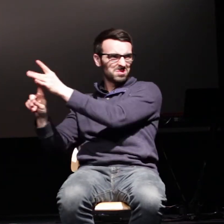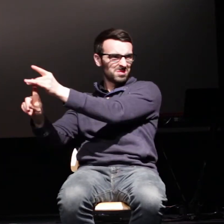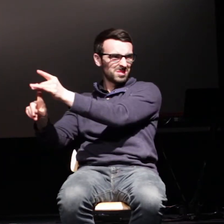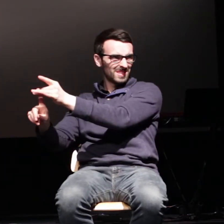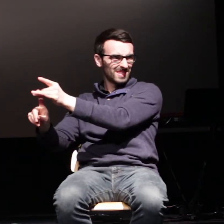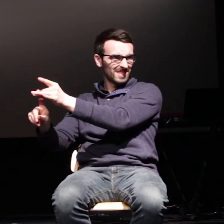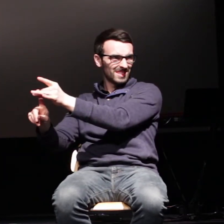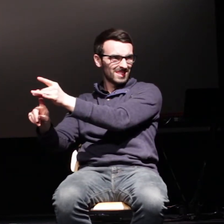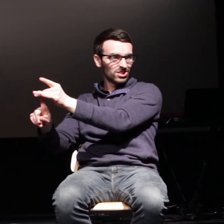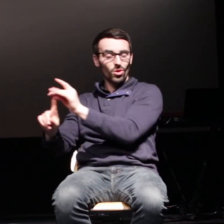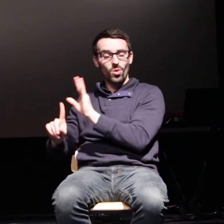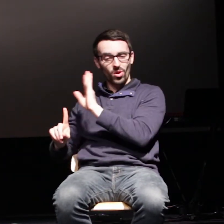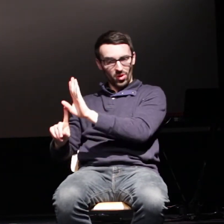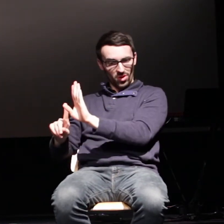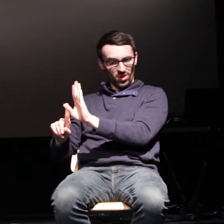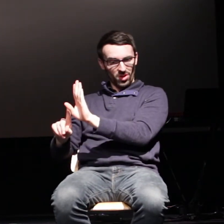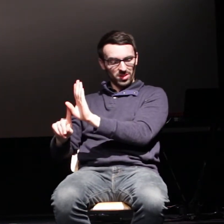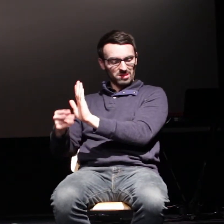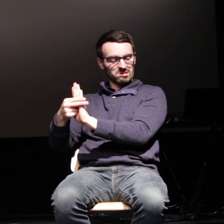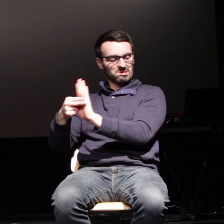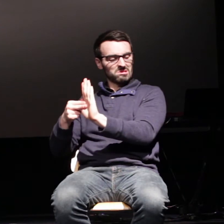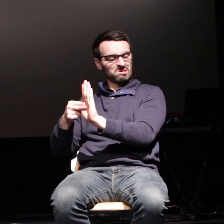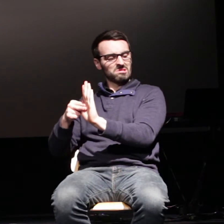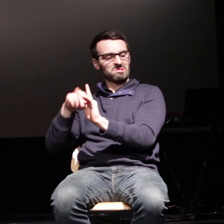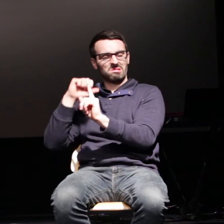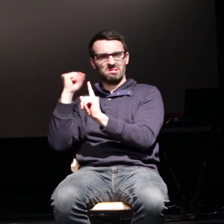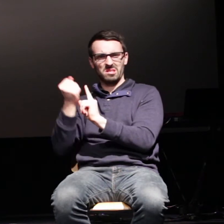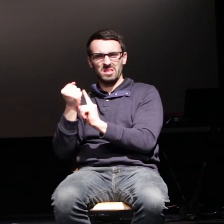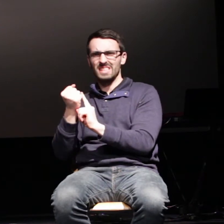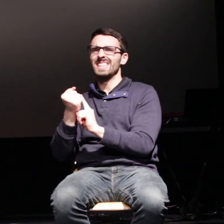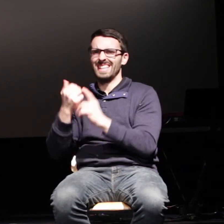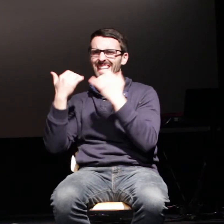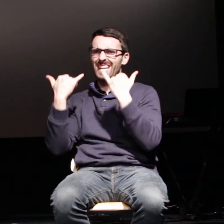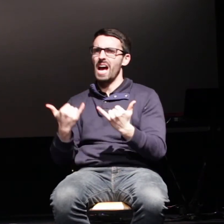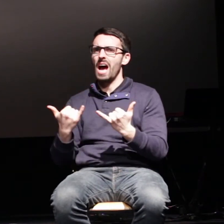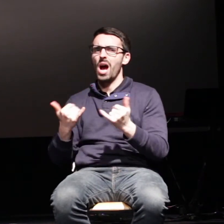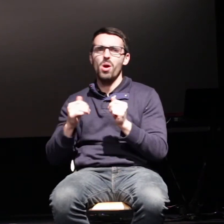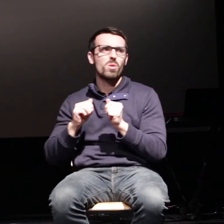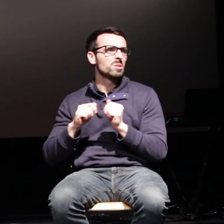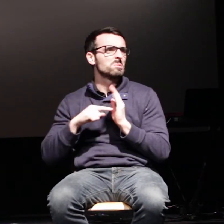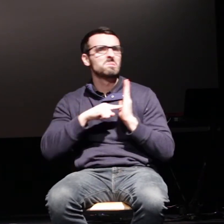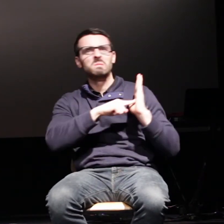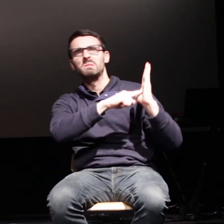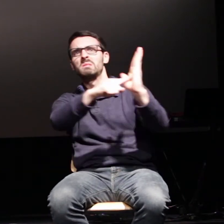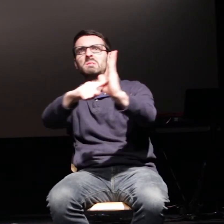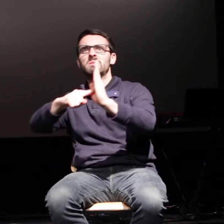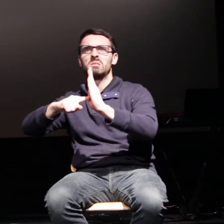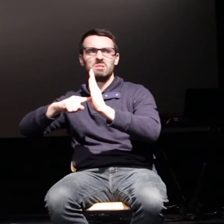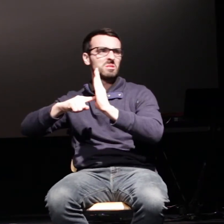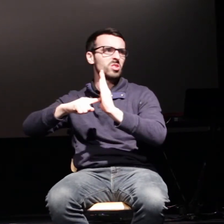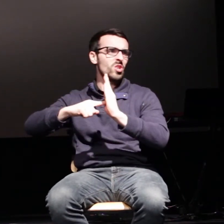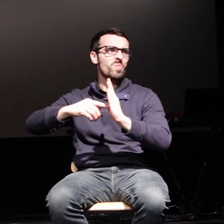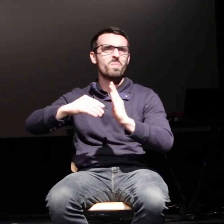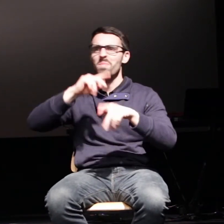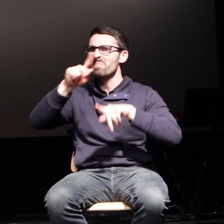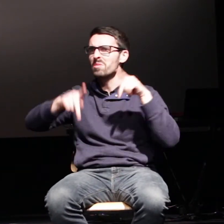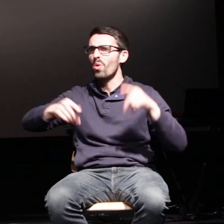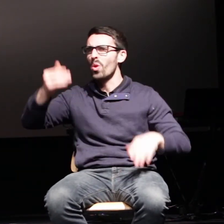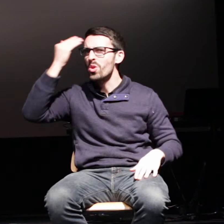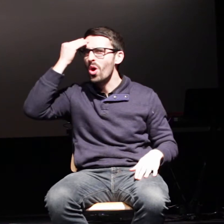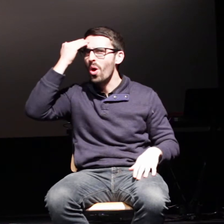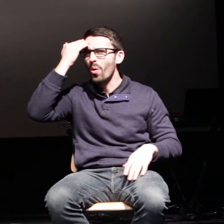this condition she's suffering with has become public. It's humiliating. People know about it.